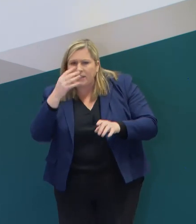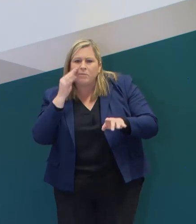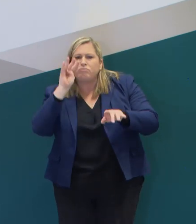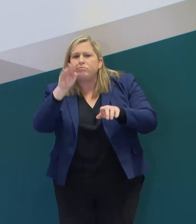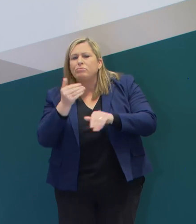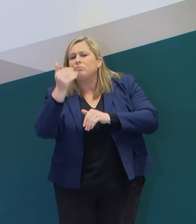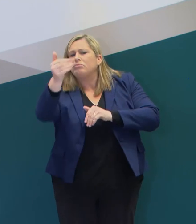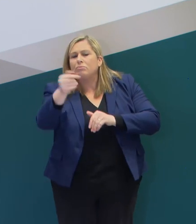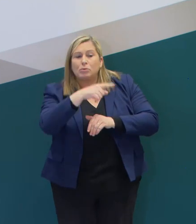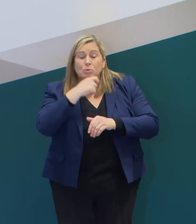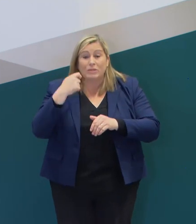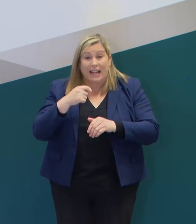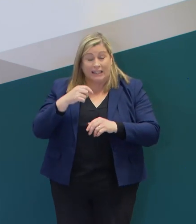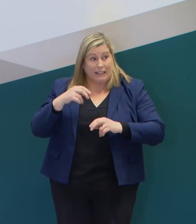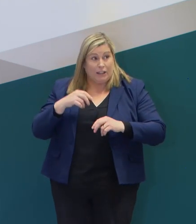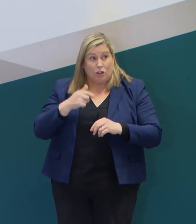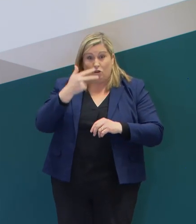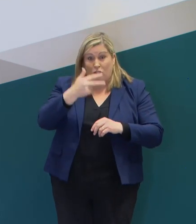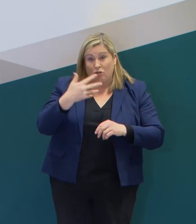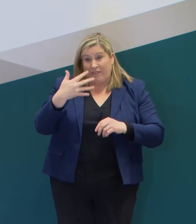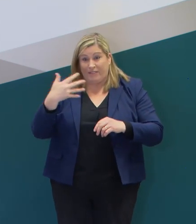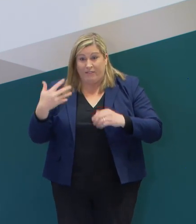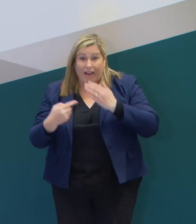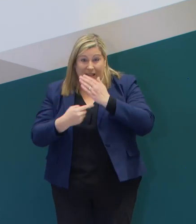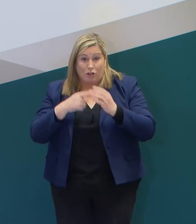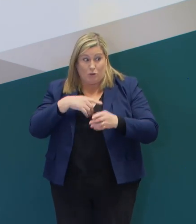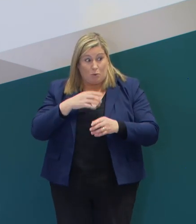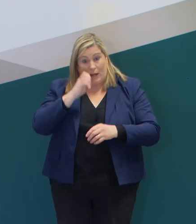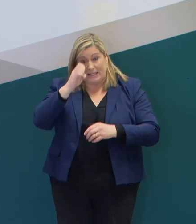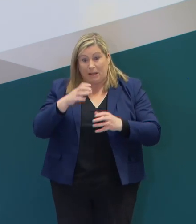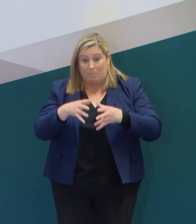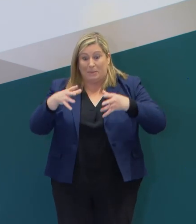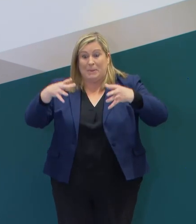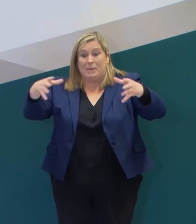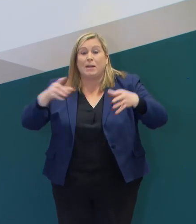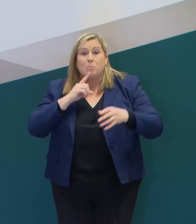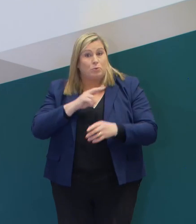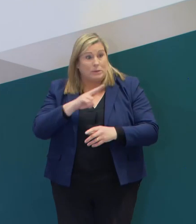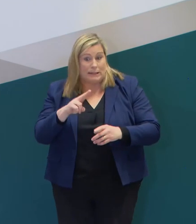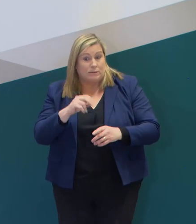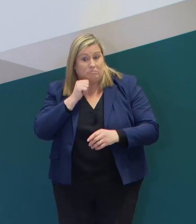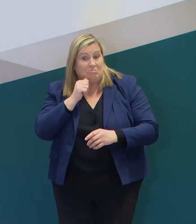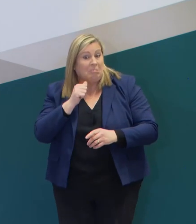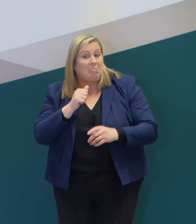on Sunday that could be as high as 355. It was following a fairly significant ramping up. We haven't reached that.